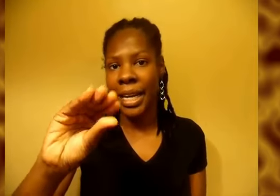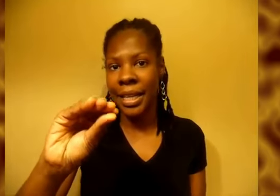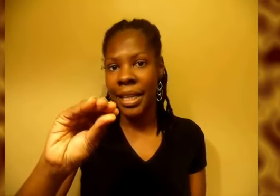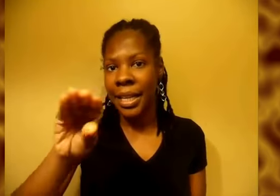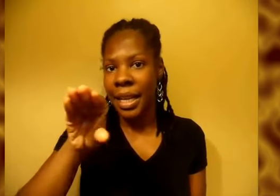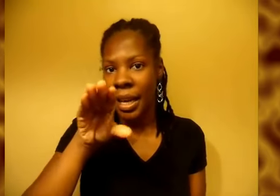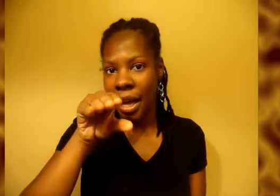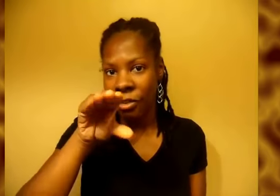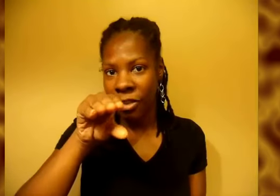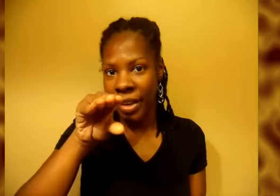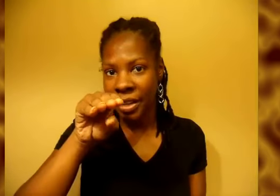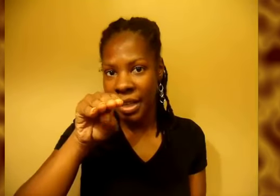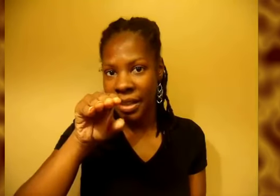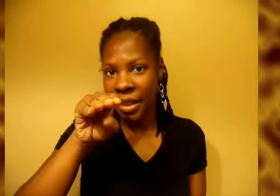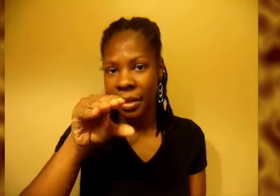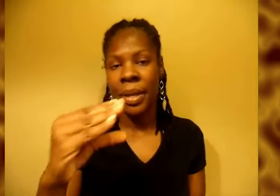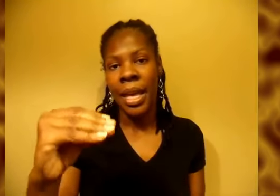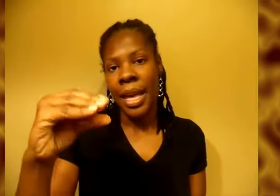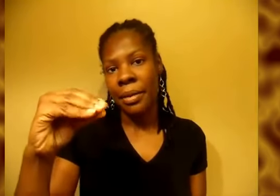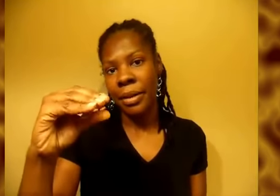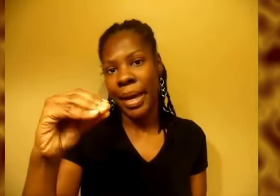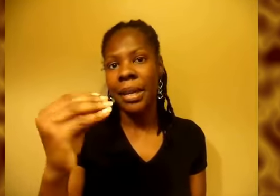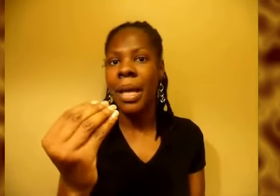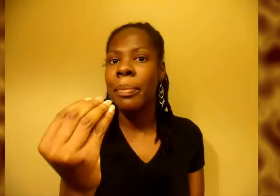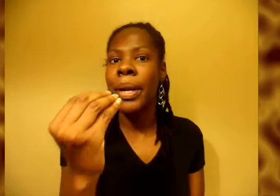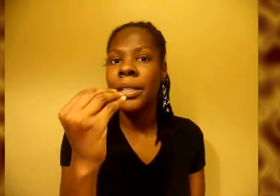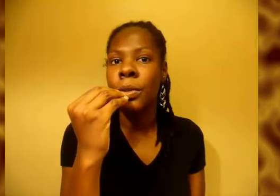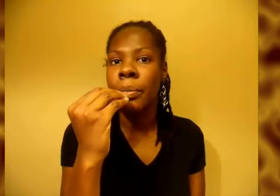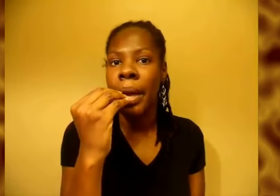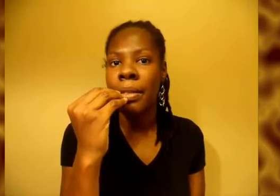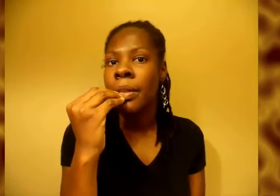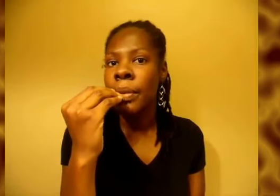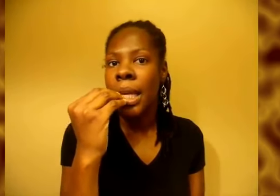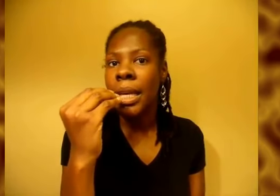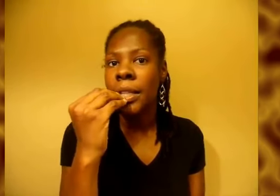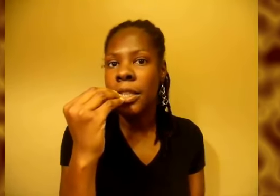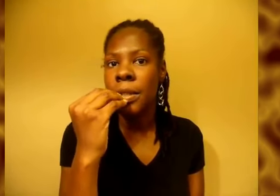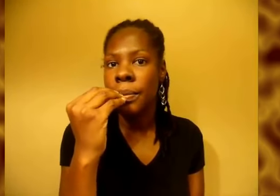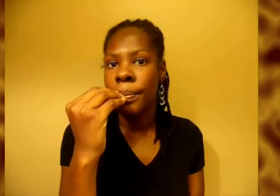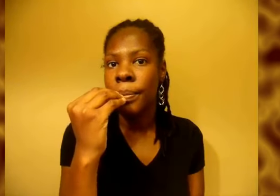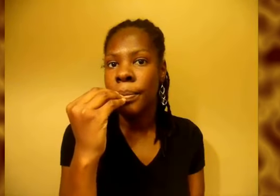hand, all four fingers and the thumb, and making a mouth, but bringing it to your mouth. Eat.